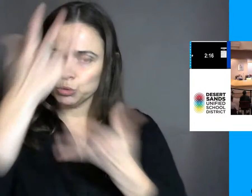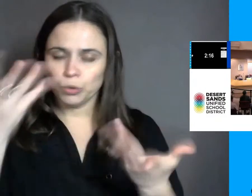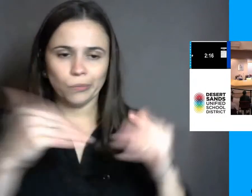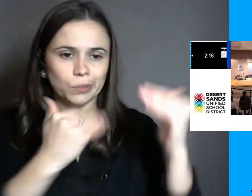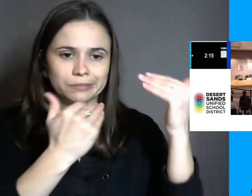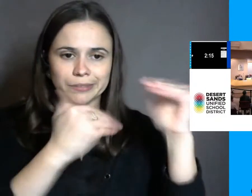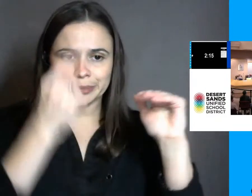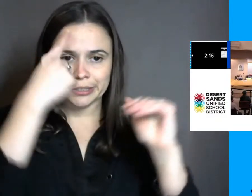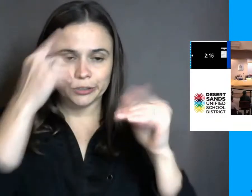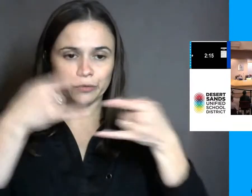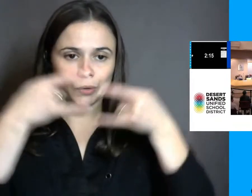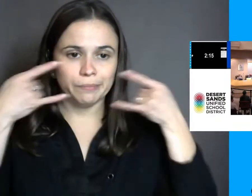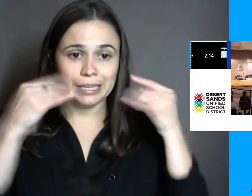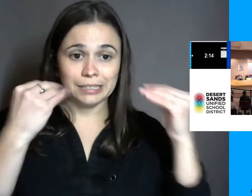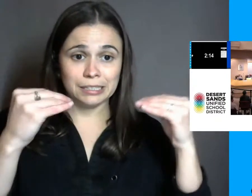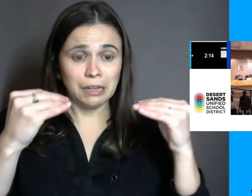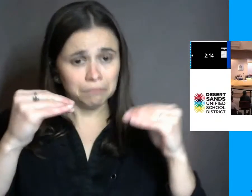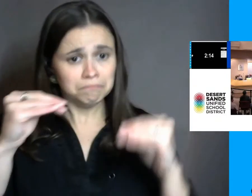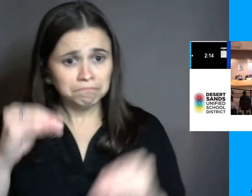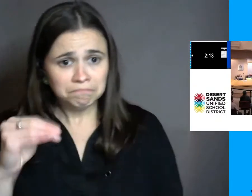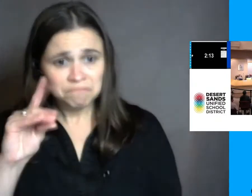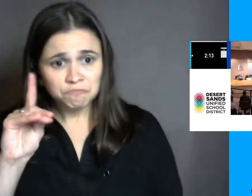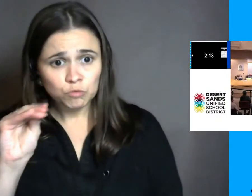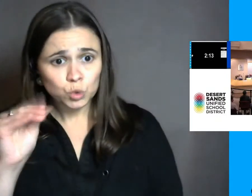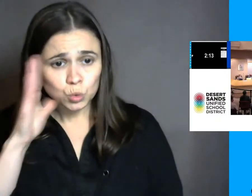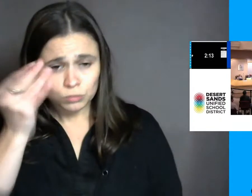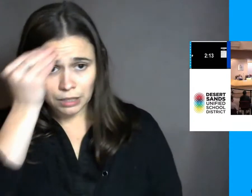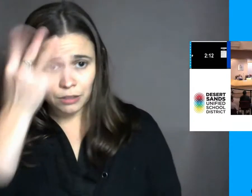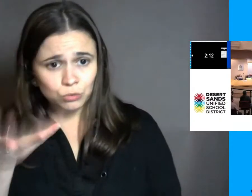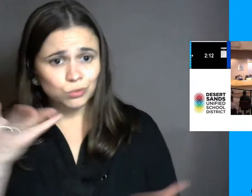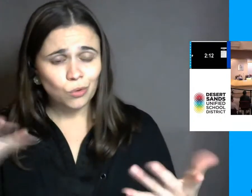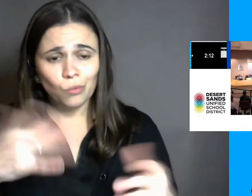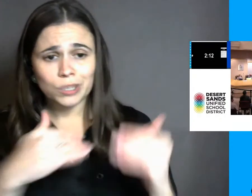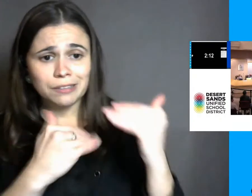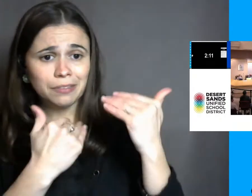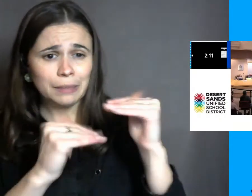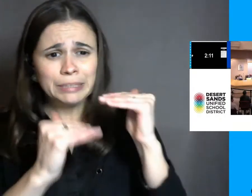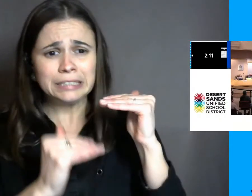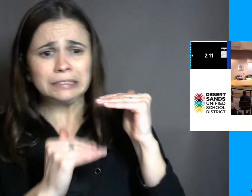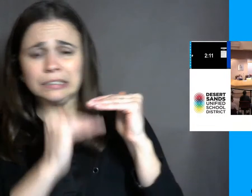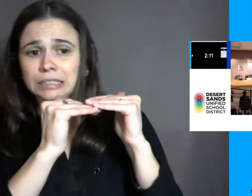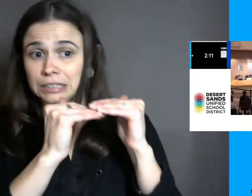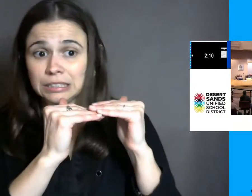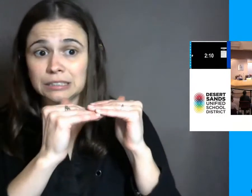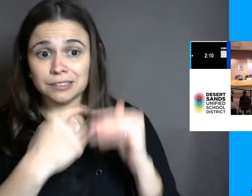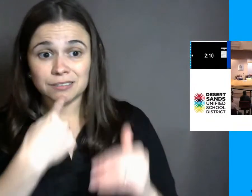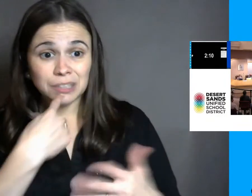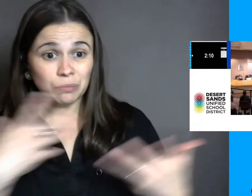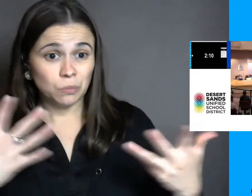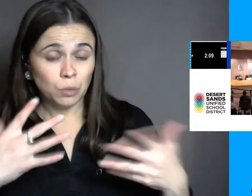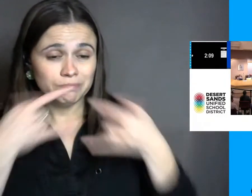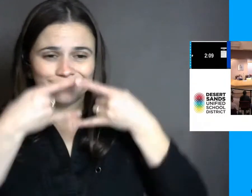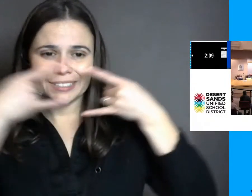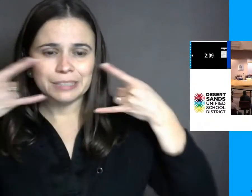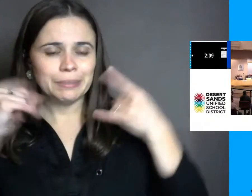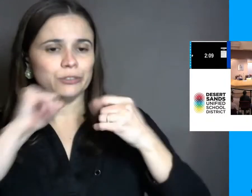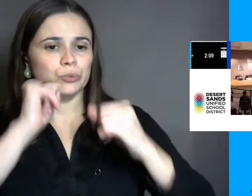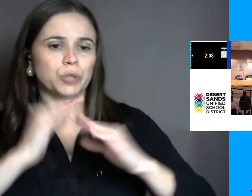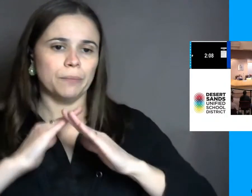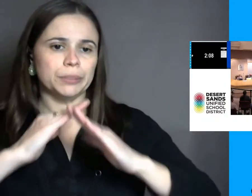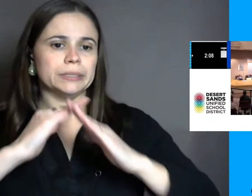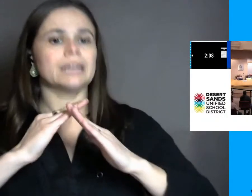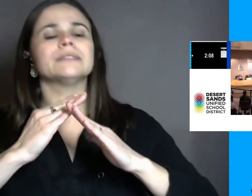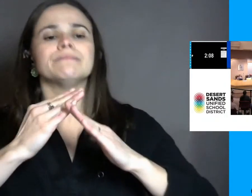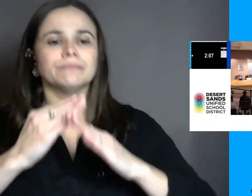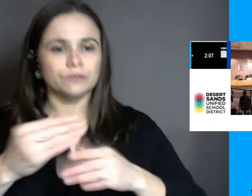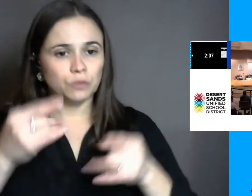do. The limitations described by the mask manufacturers declare that these masks do not protect against illness